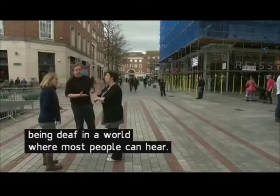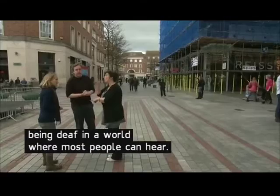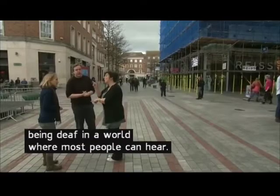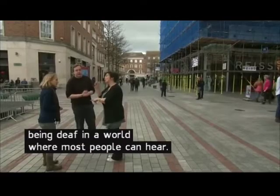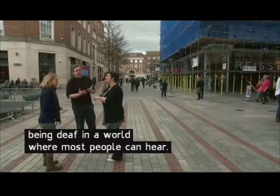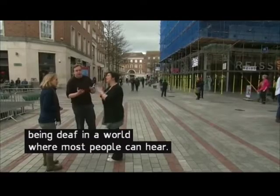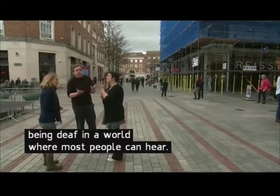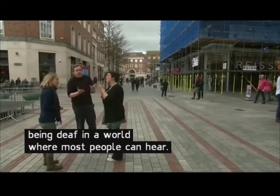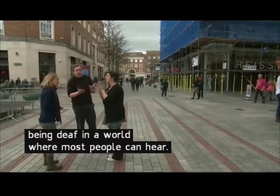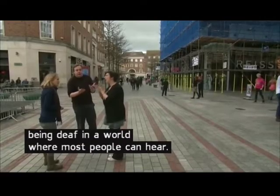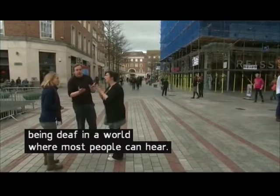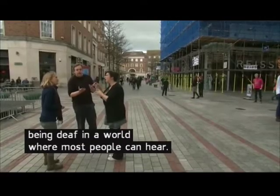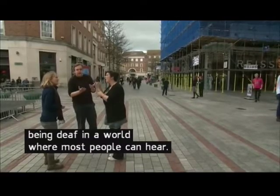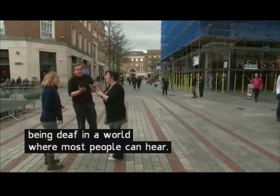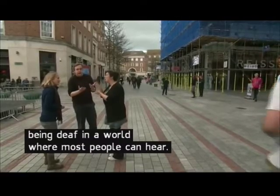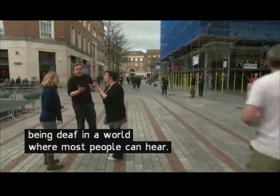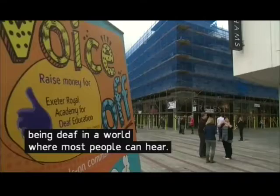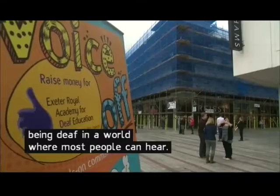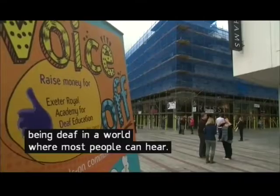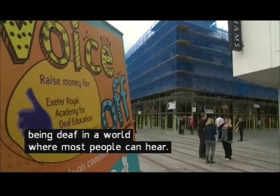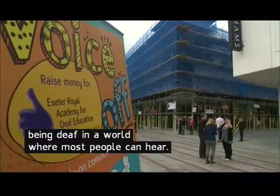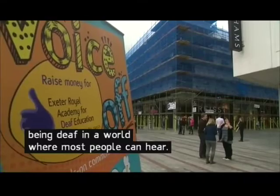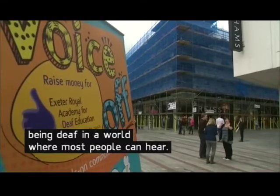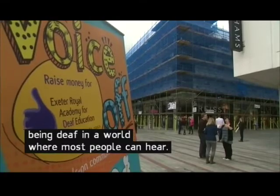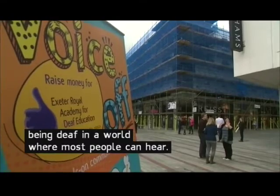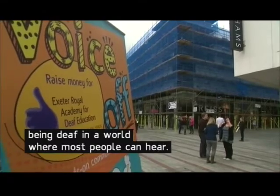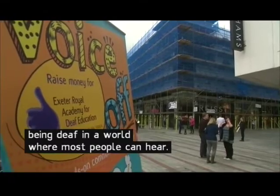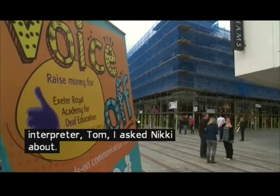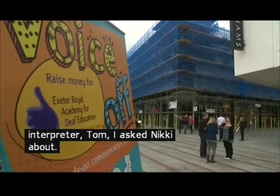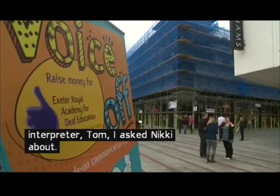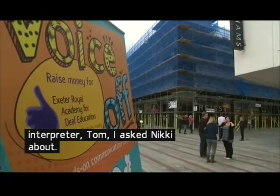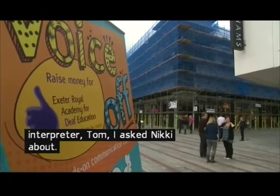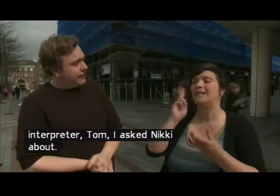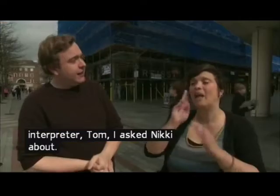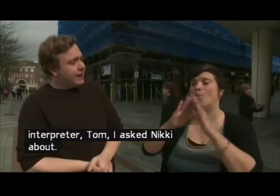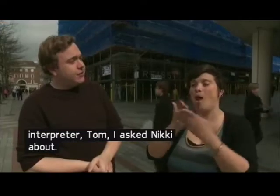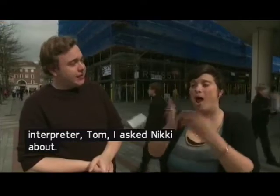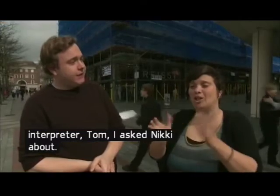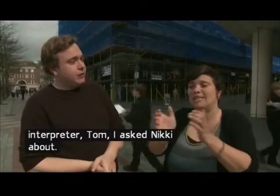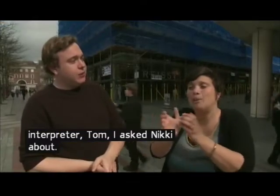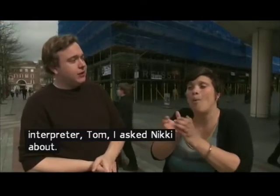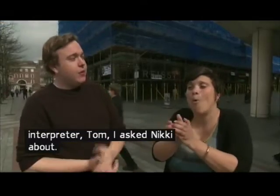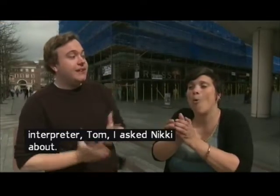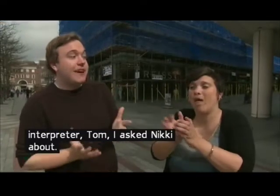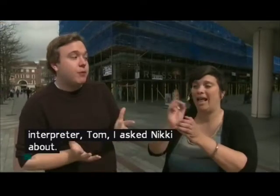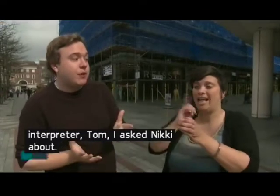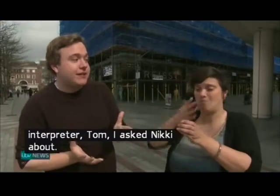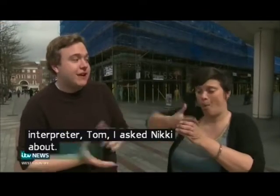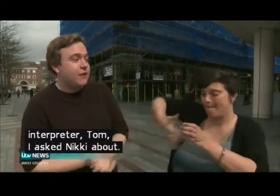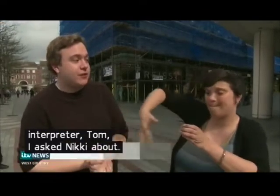was something that, through an interpreter, Tom, I asked Nikki about. Yeah, it's really difficult. The deaf world itself is